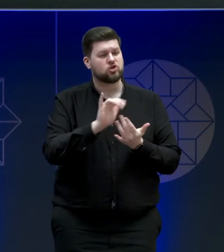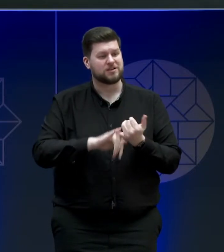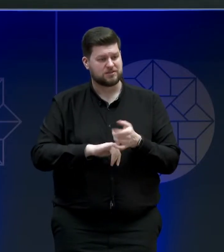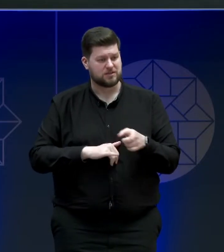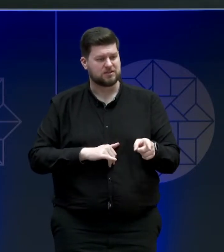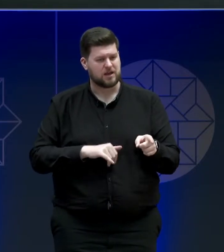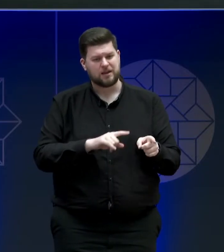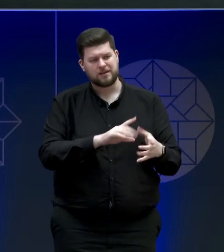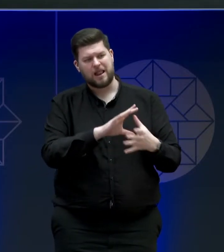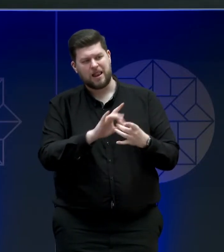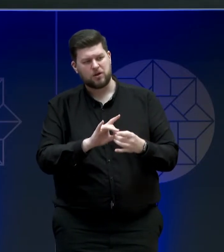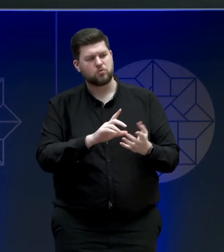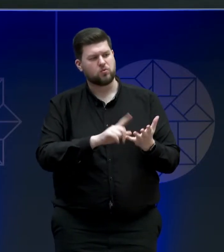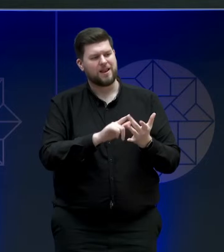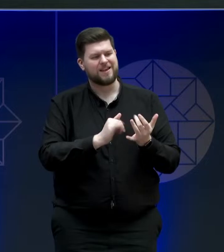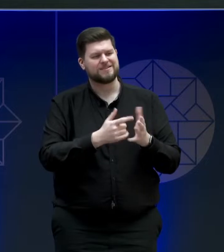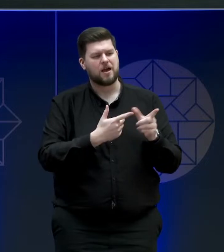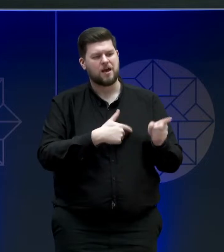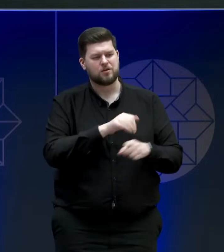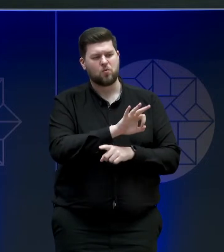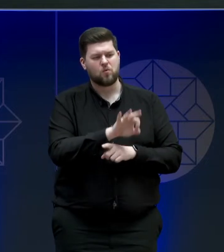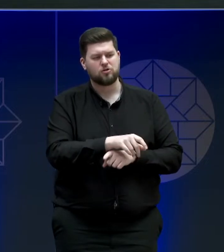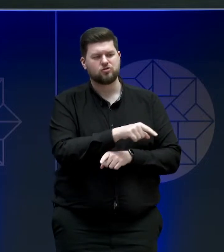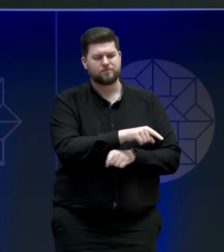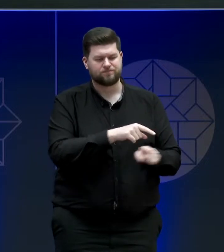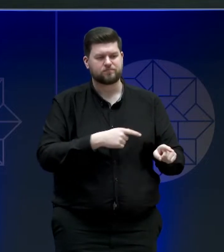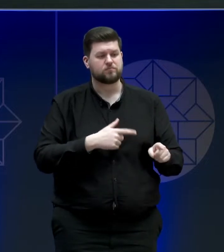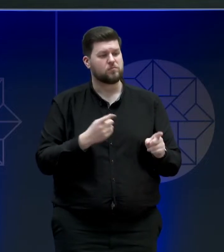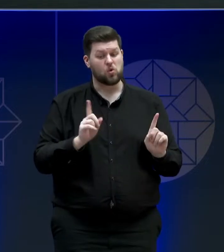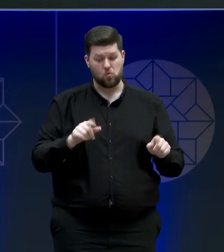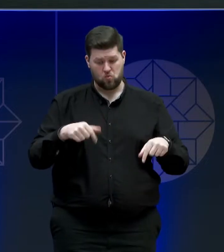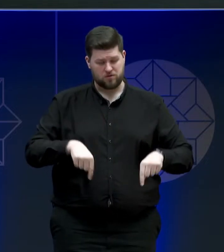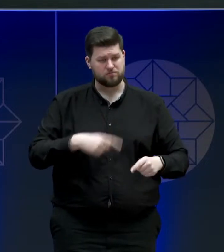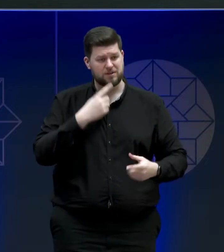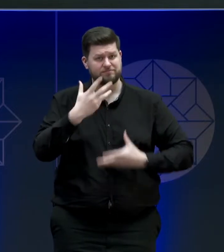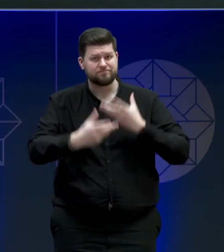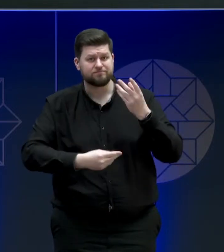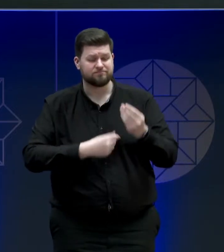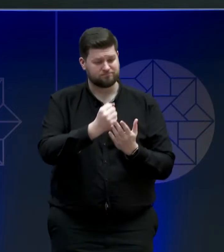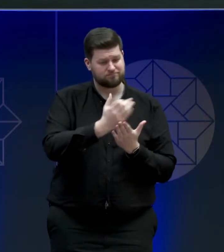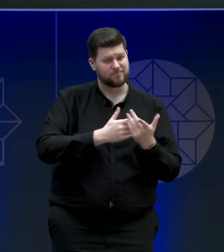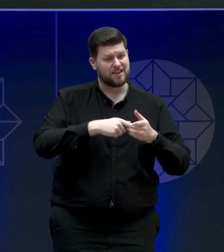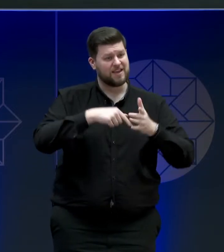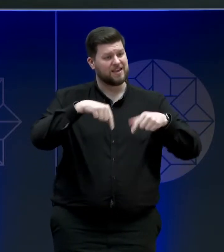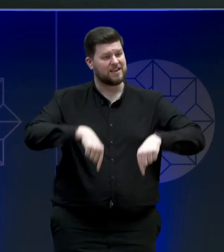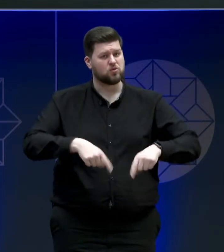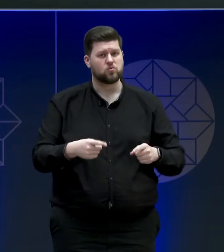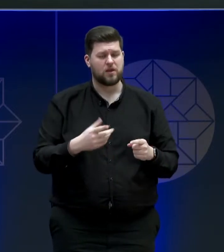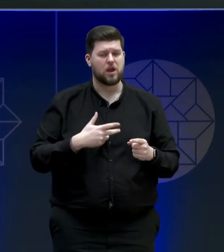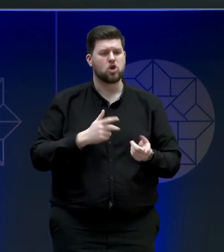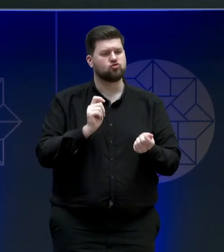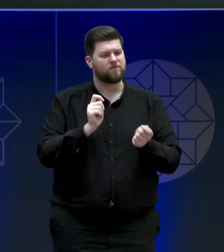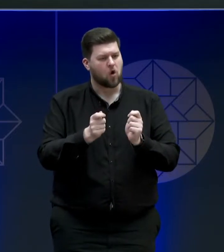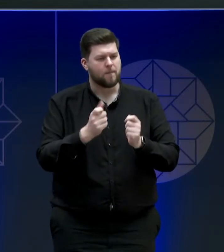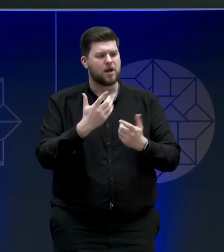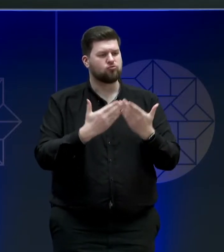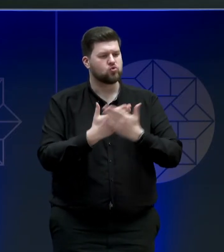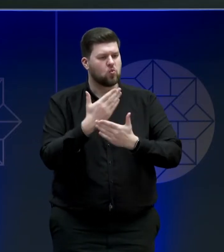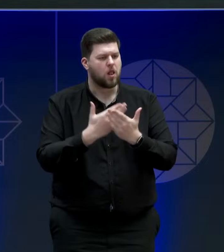answered Lisa's question. What I'm setting out here today is a programme of reform and renewal